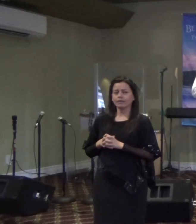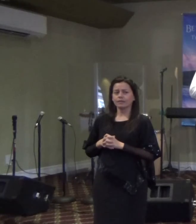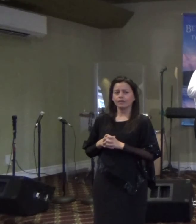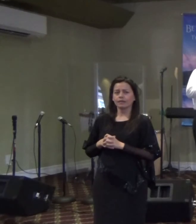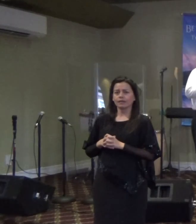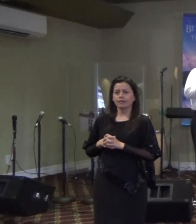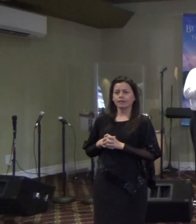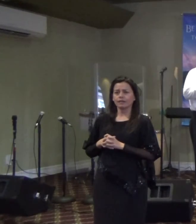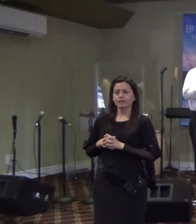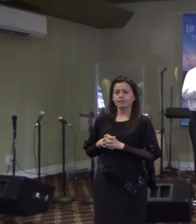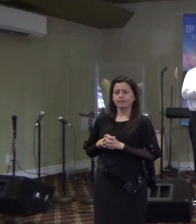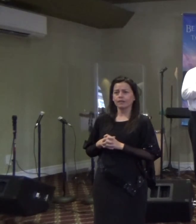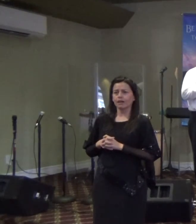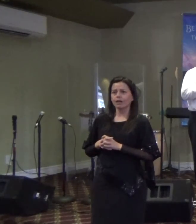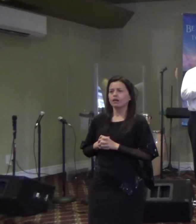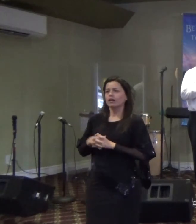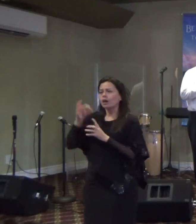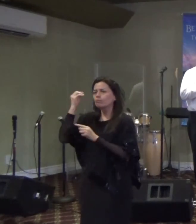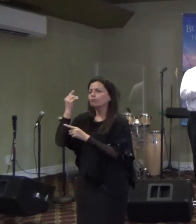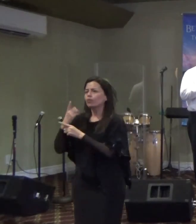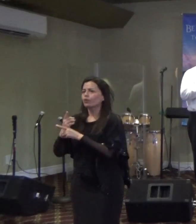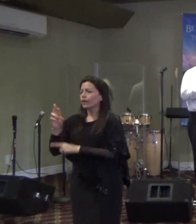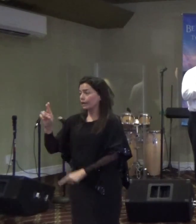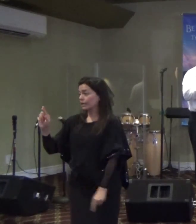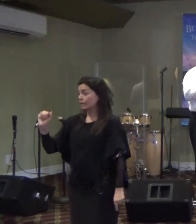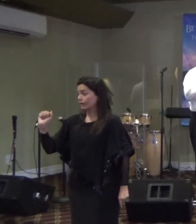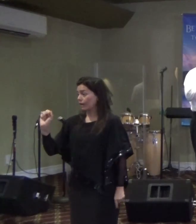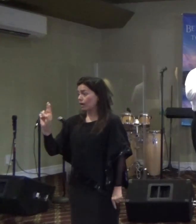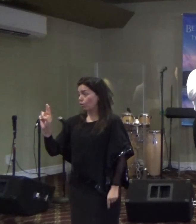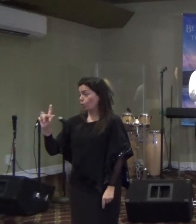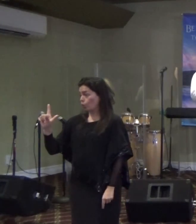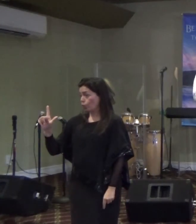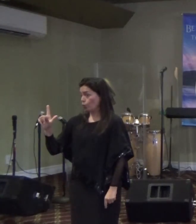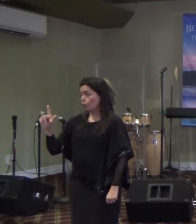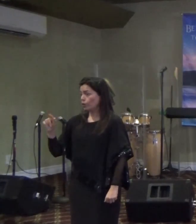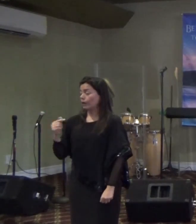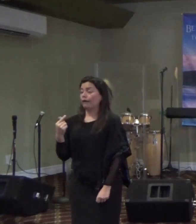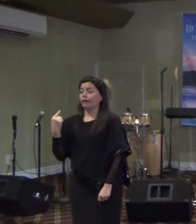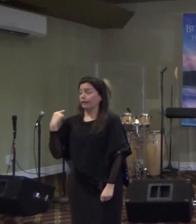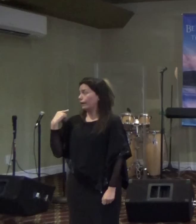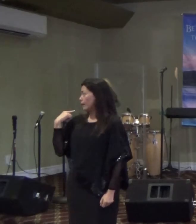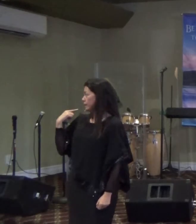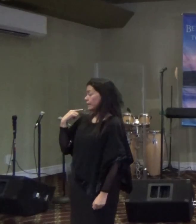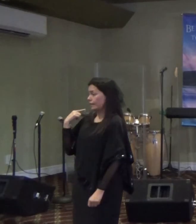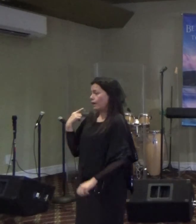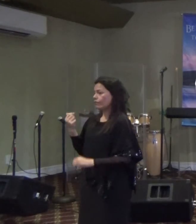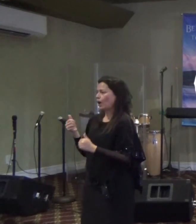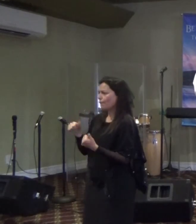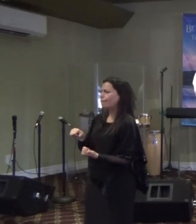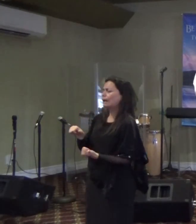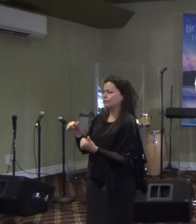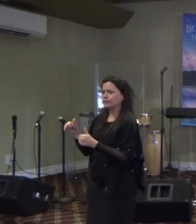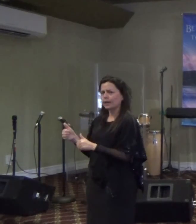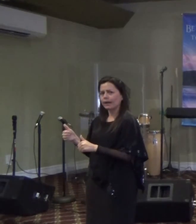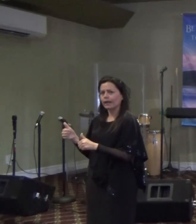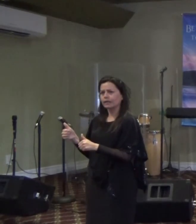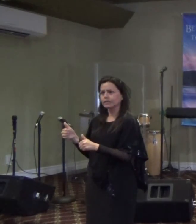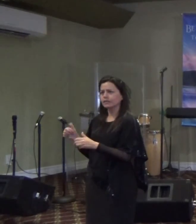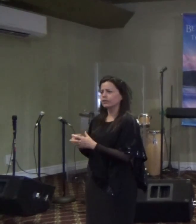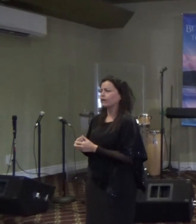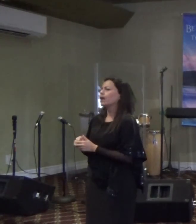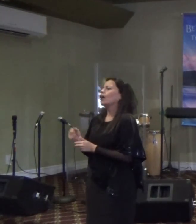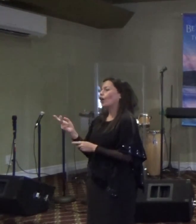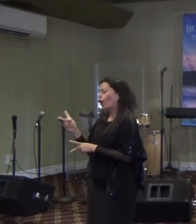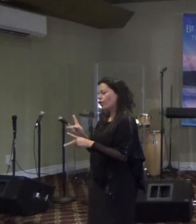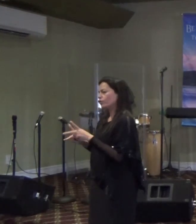hermano Raúl Pérez, Brother Raul, que él me haga favor de bautizar al resto to de help los